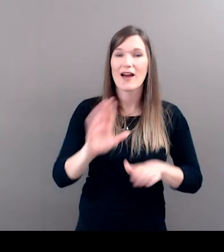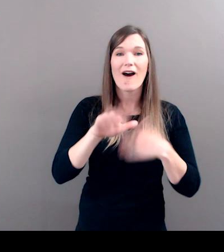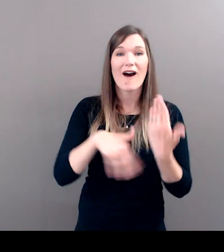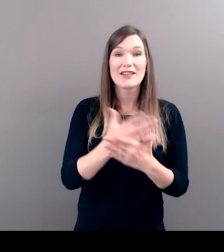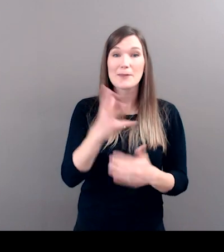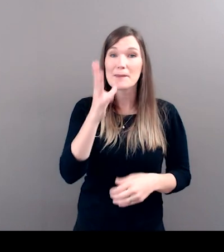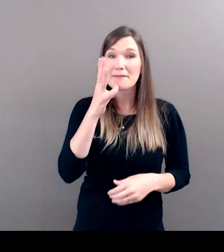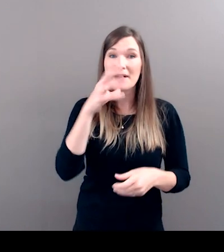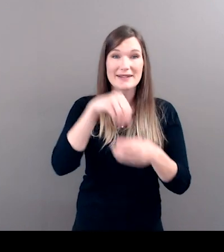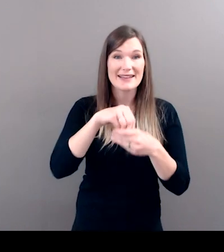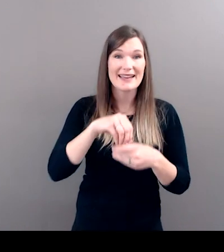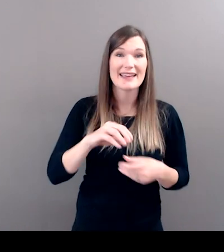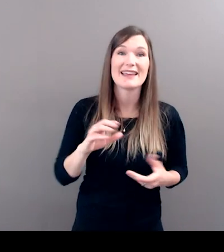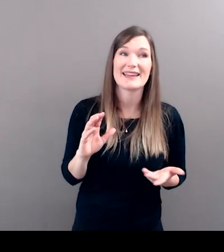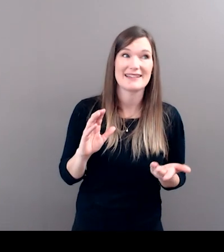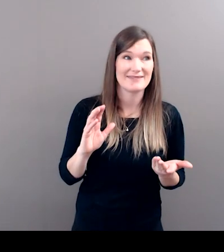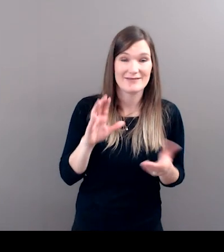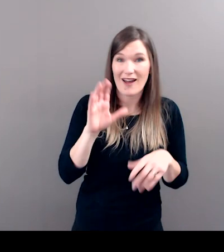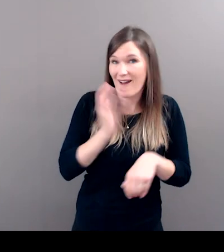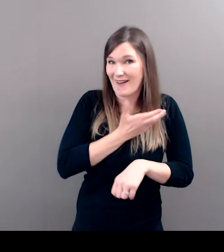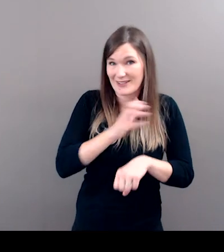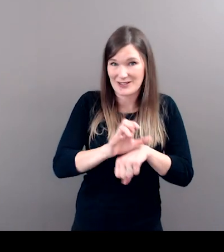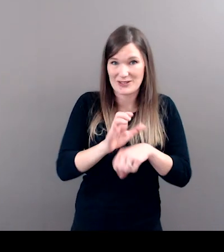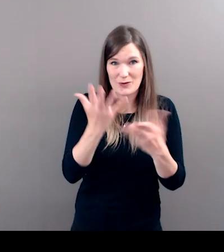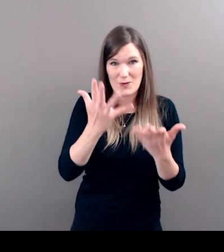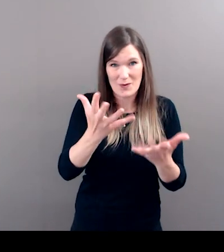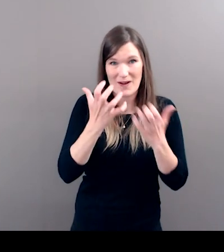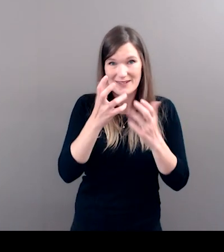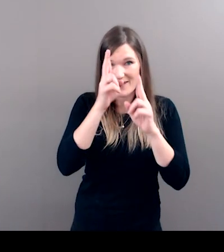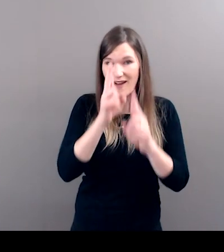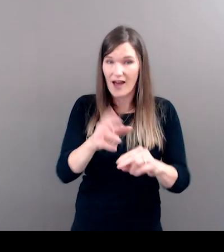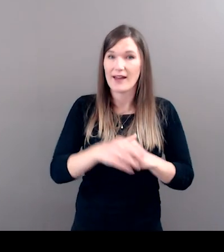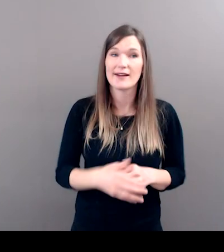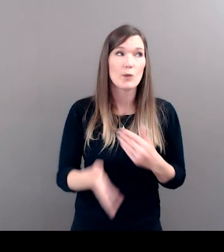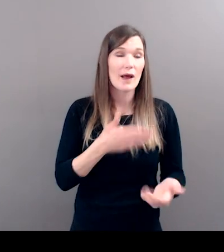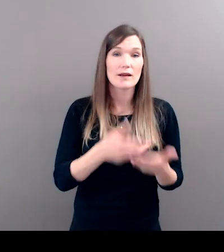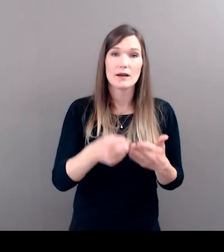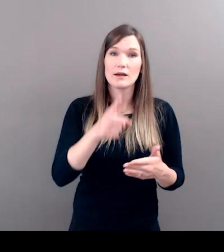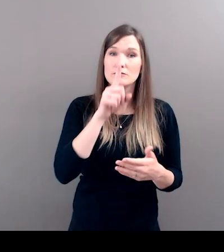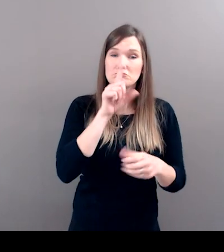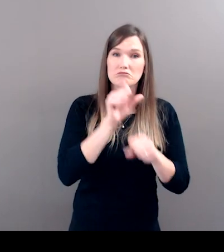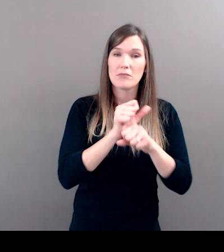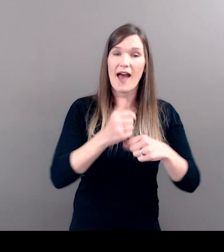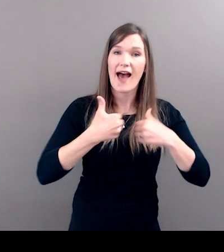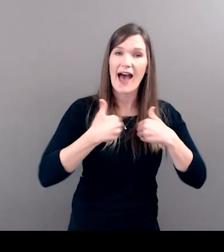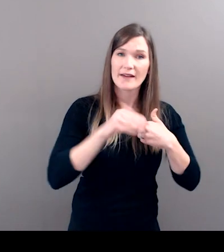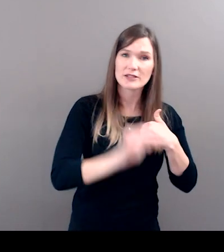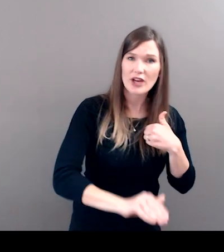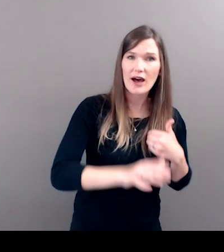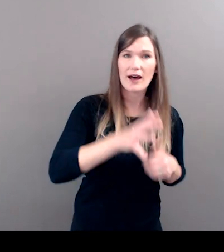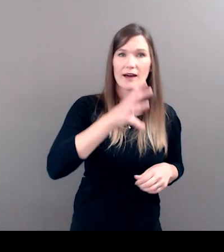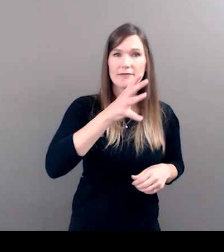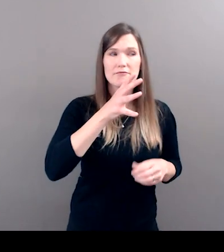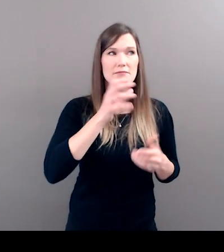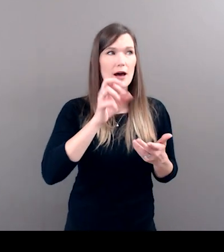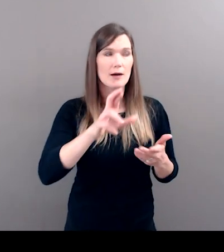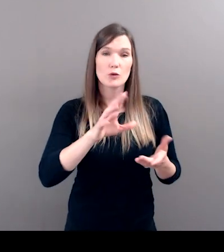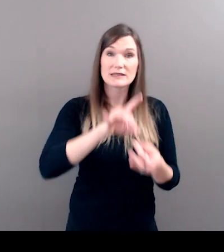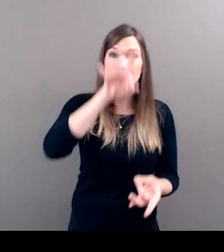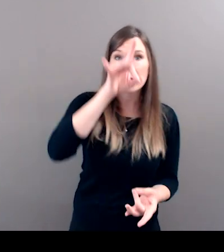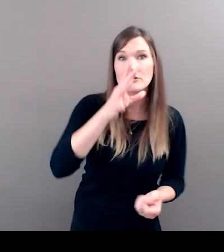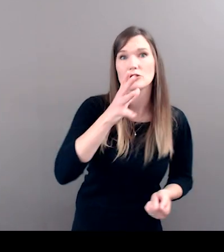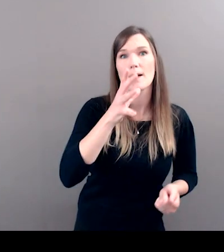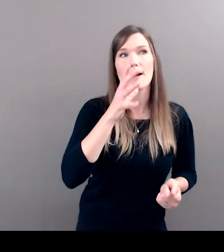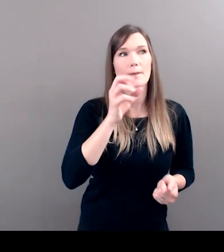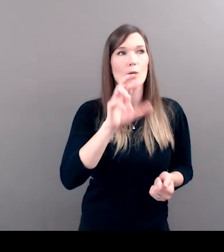you're a spiritual mom, or mom-to-be, right? Or, you know, at the same time, family, we want to recognize that this can be a challenging